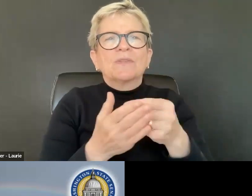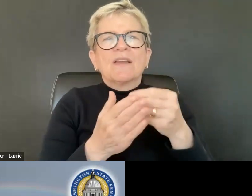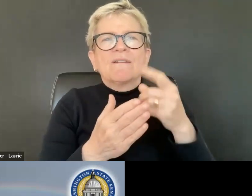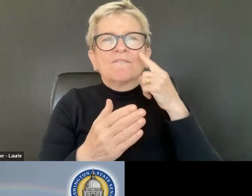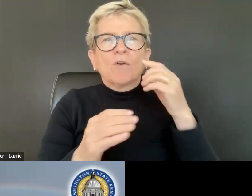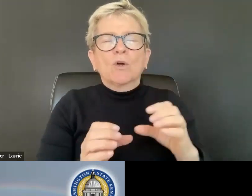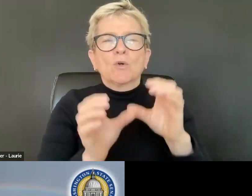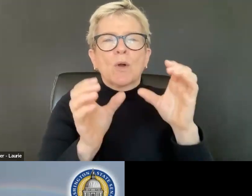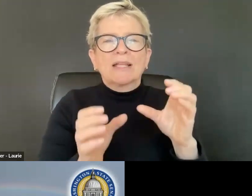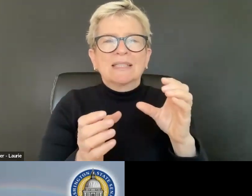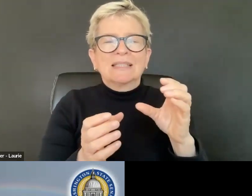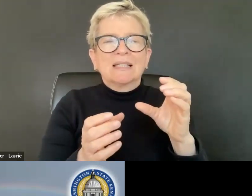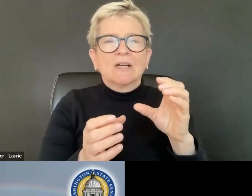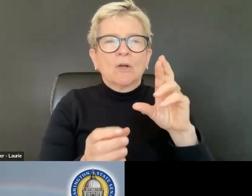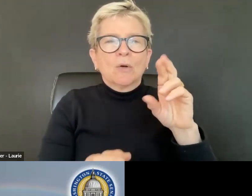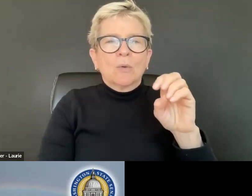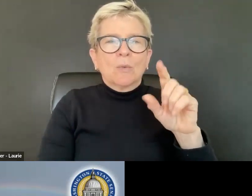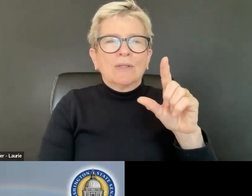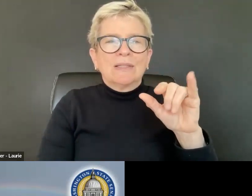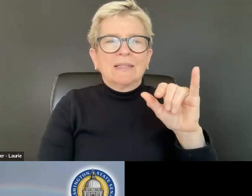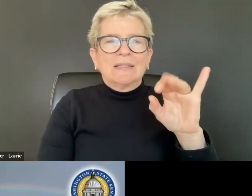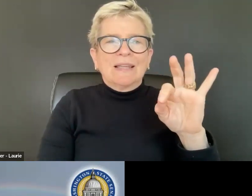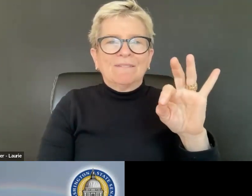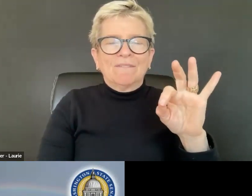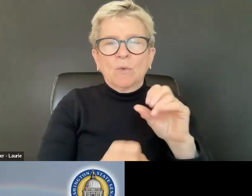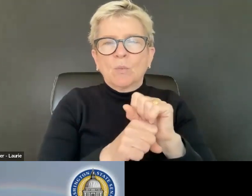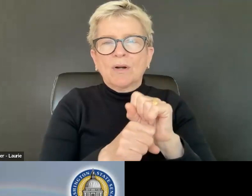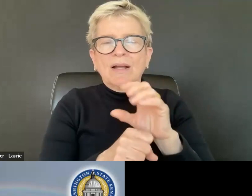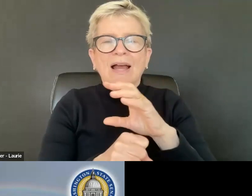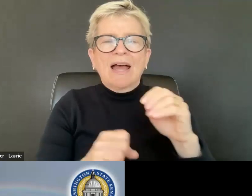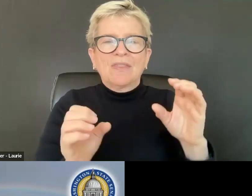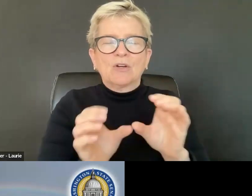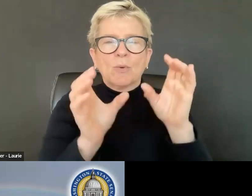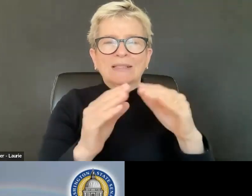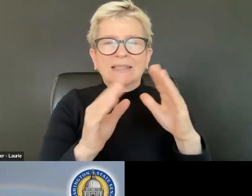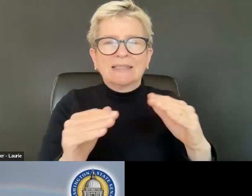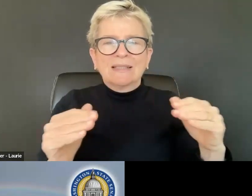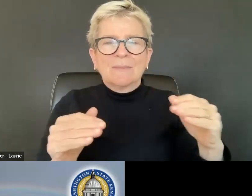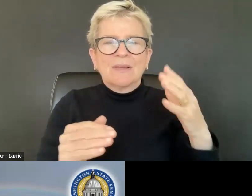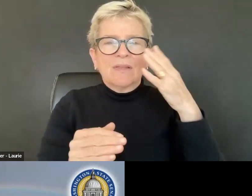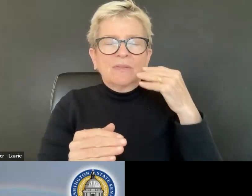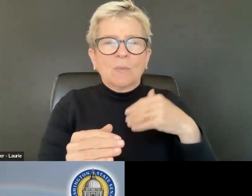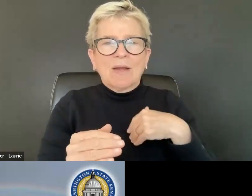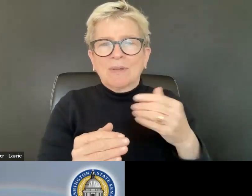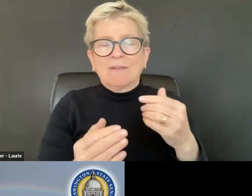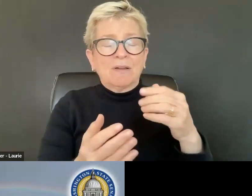to help address the crisis system. And, that's really how we're getting to $1 billion